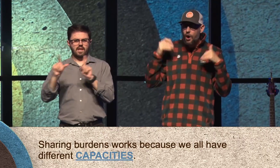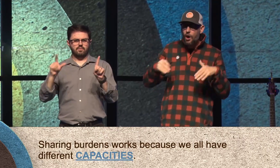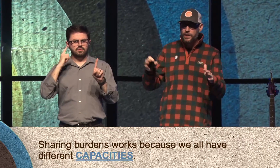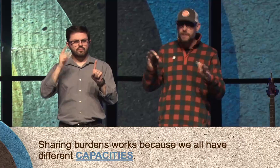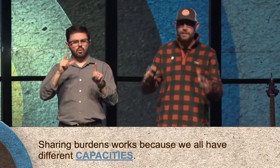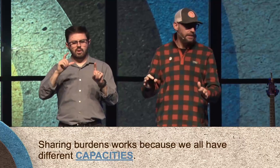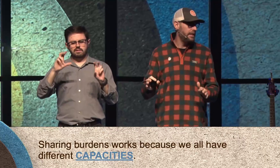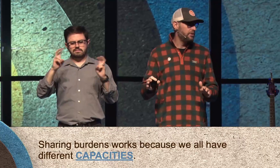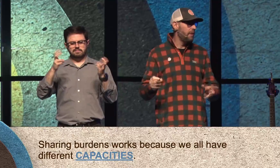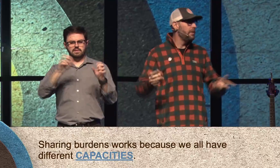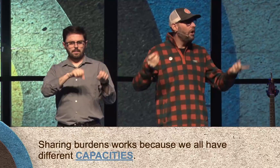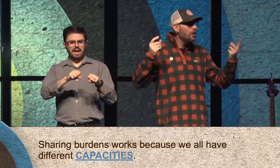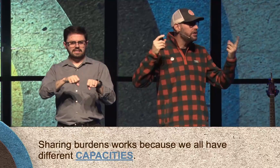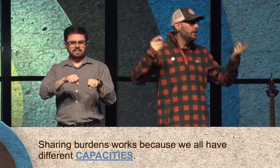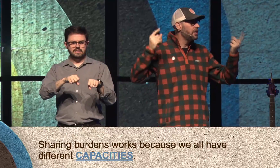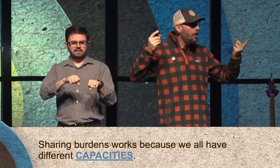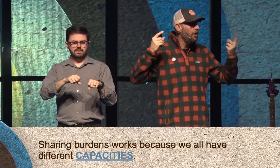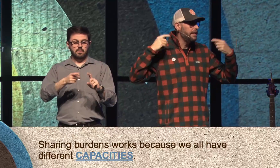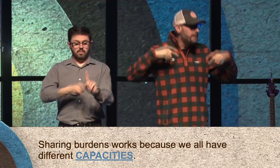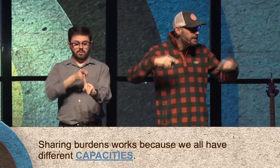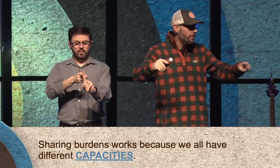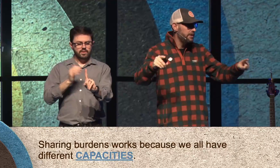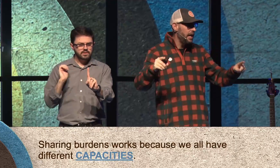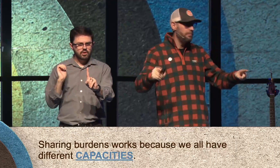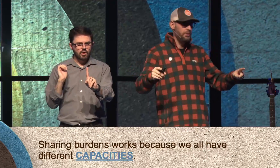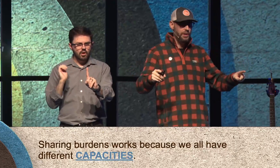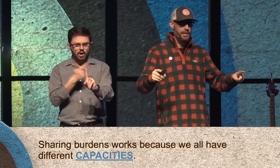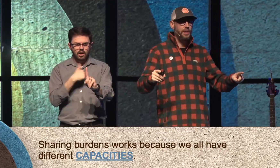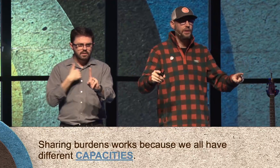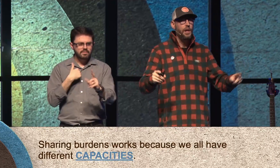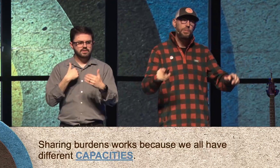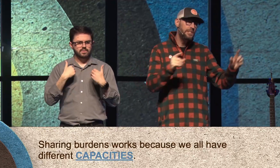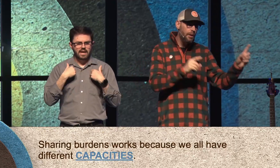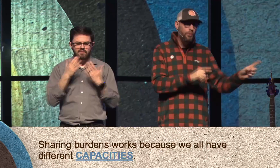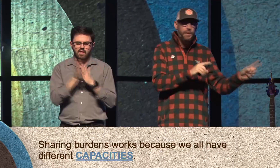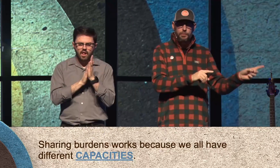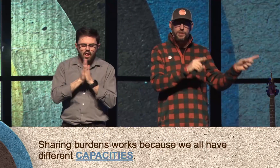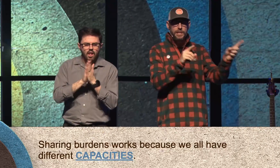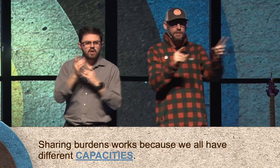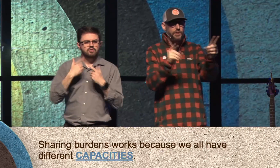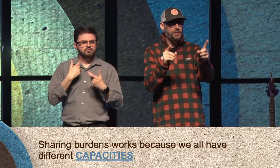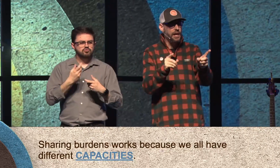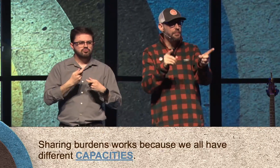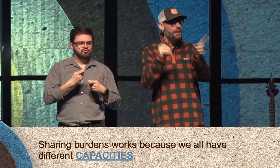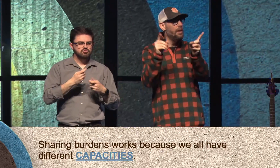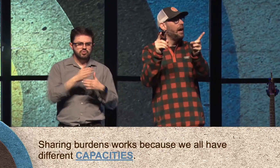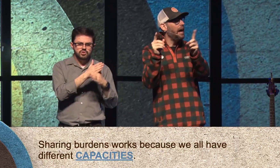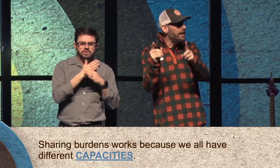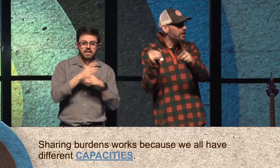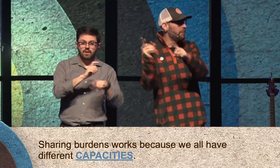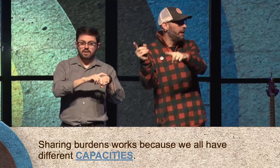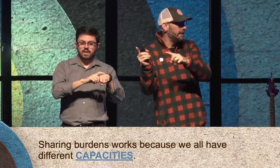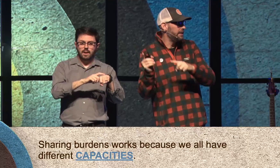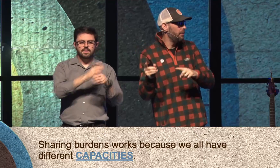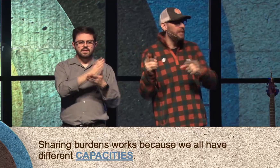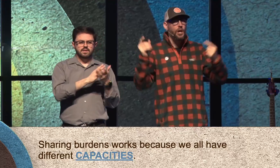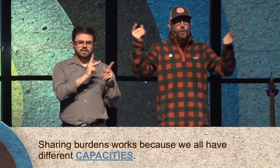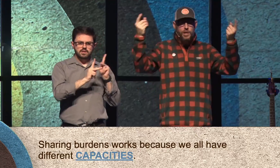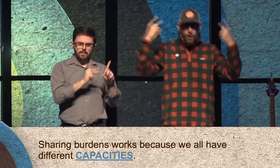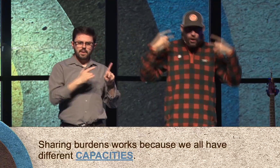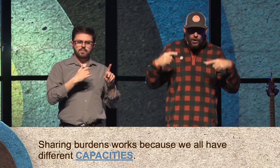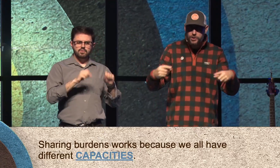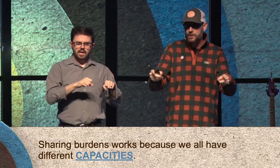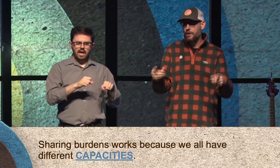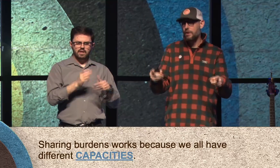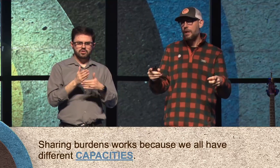the calling to this, right? We all share a calling to give our time to one another, but some will be able to give their time in higher capacity ways.